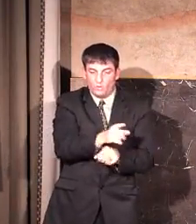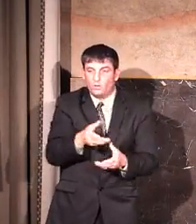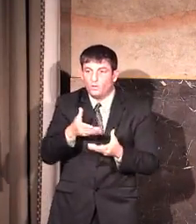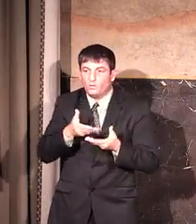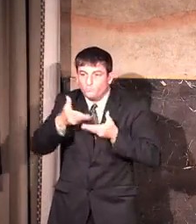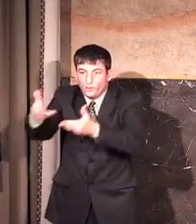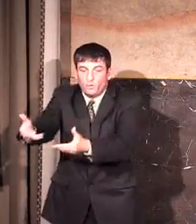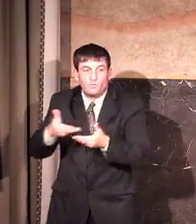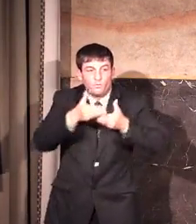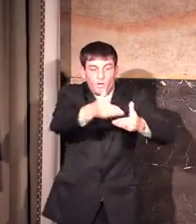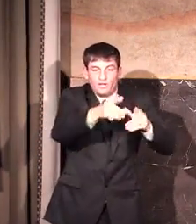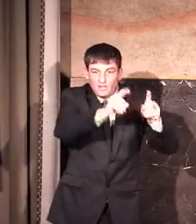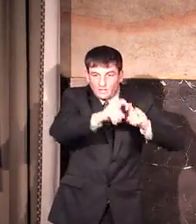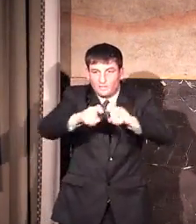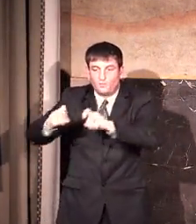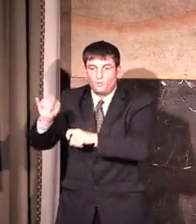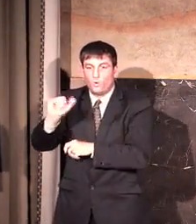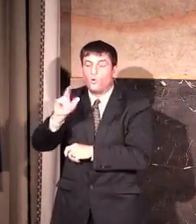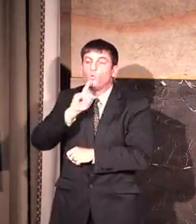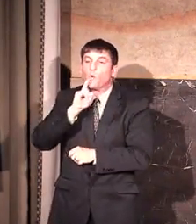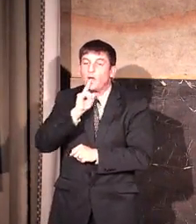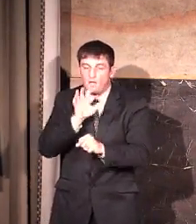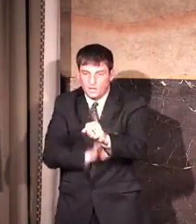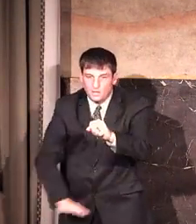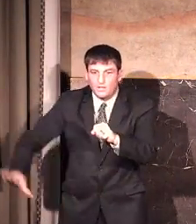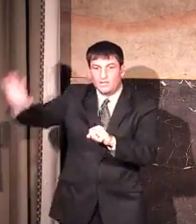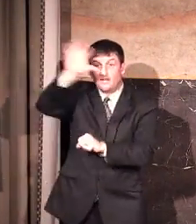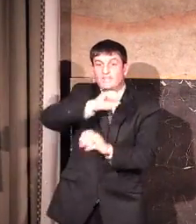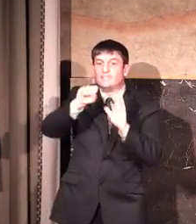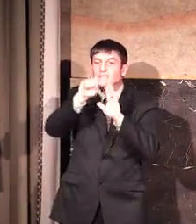it's really it's a statewide